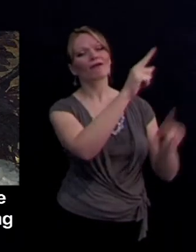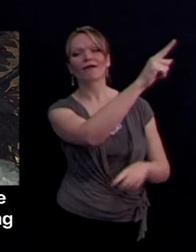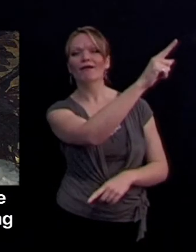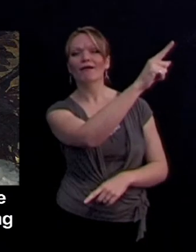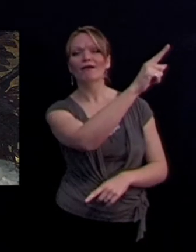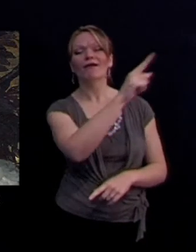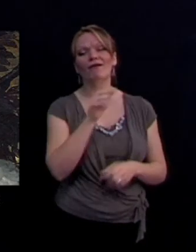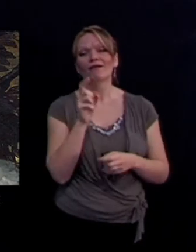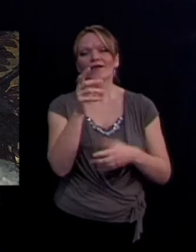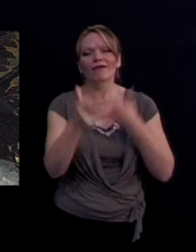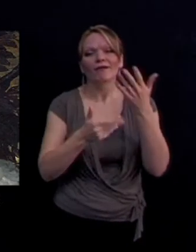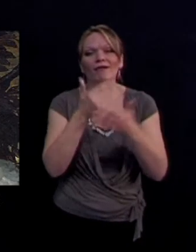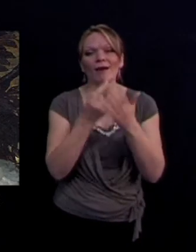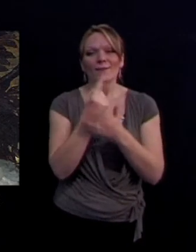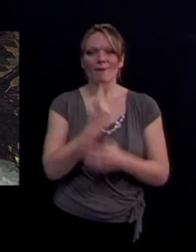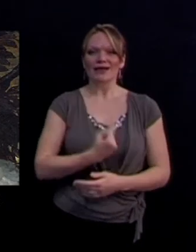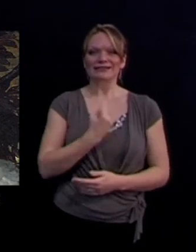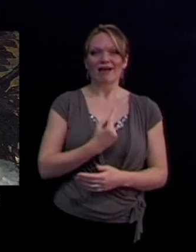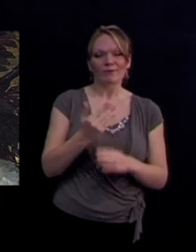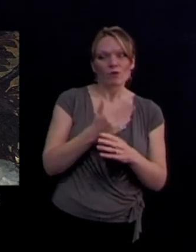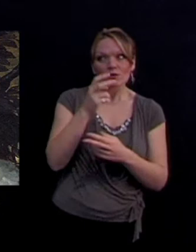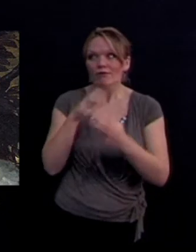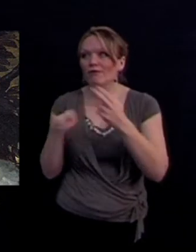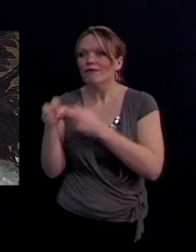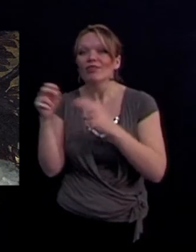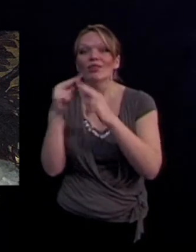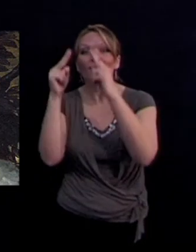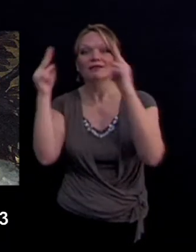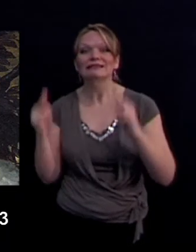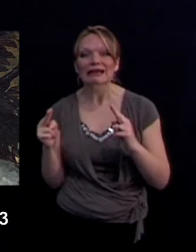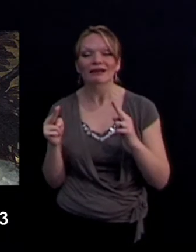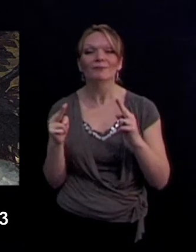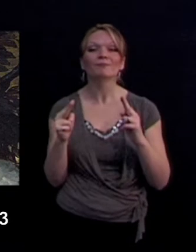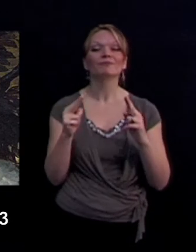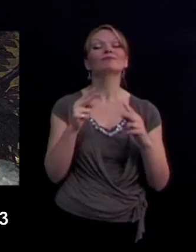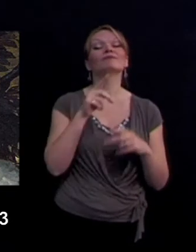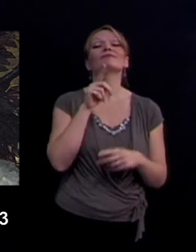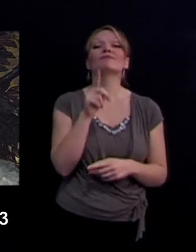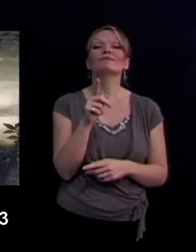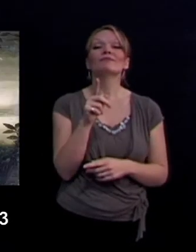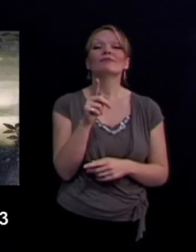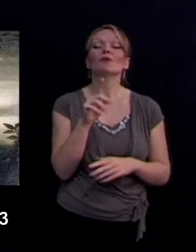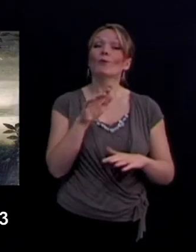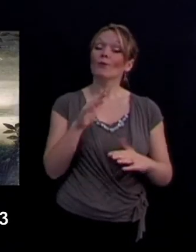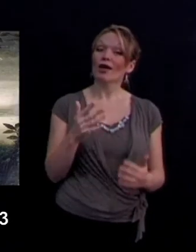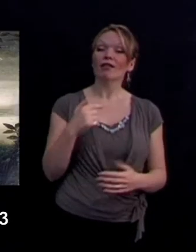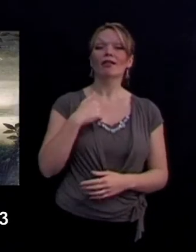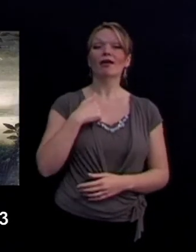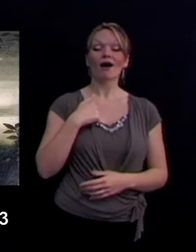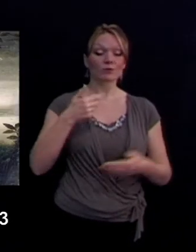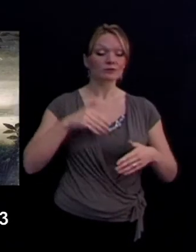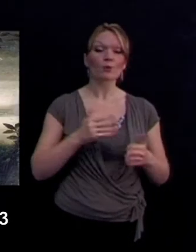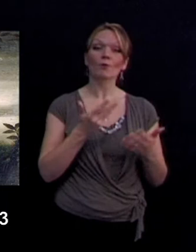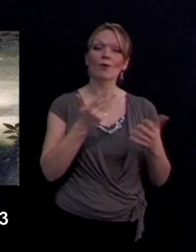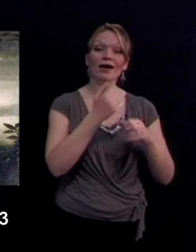we journey through the building that I've kept my watchful eye over for many years. Well, I was born into the